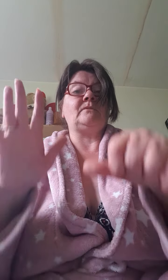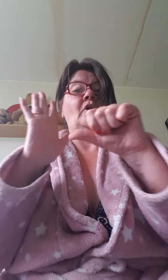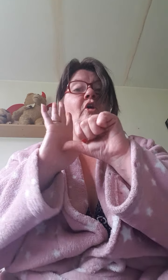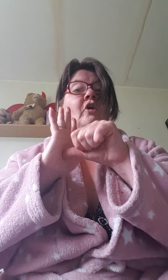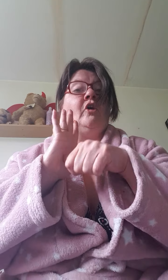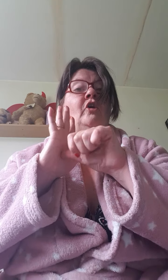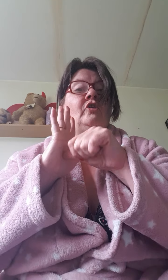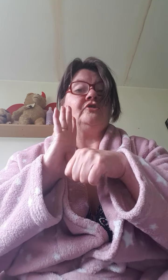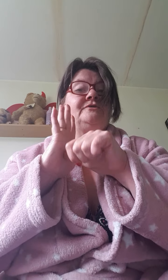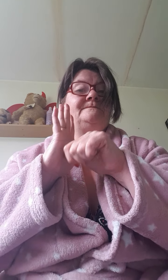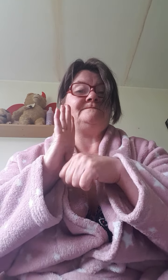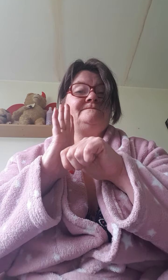odd.